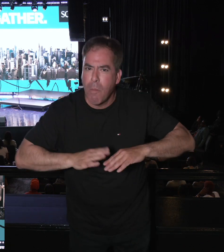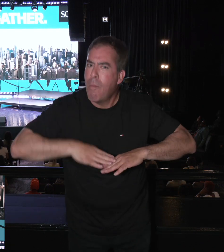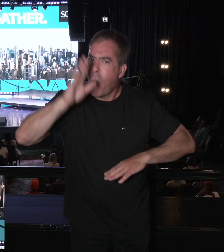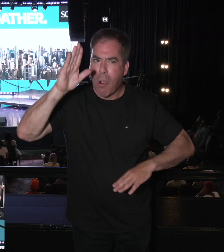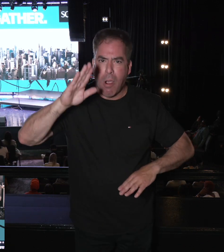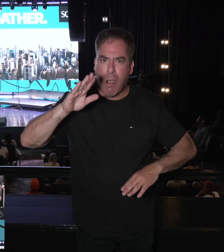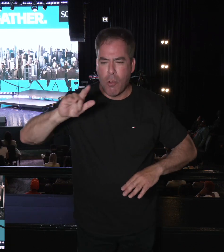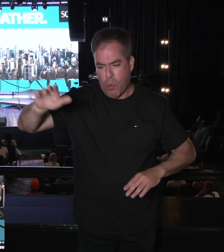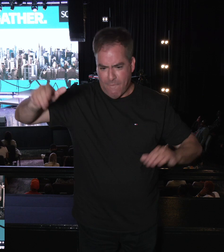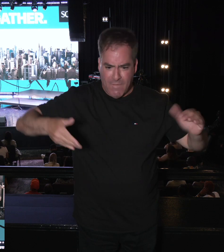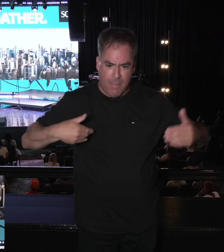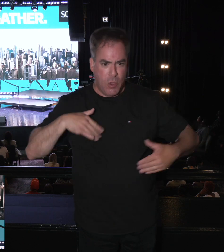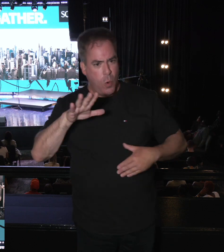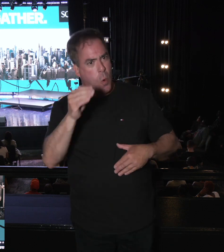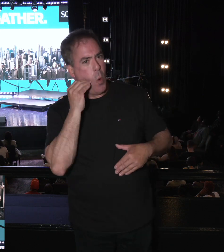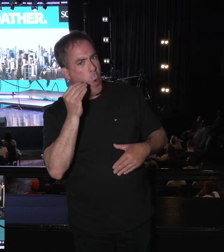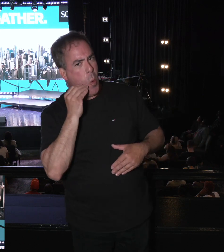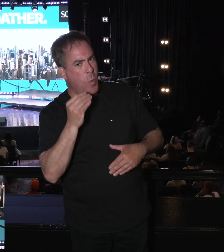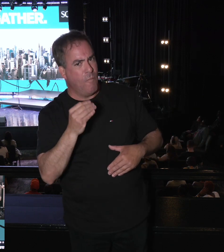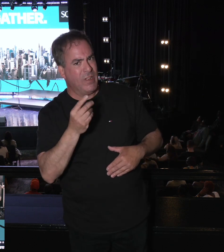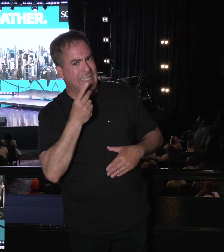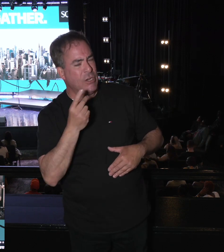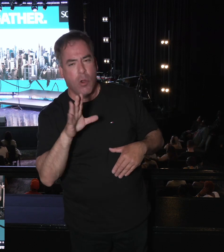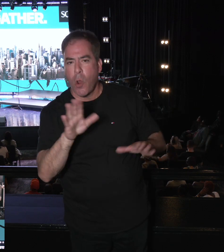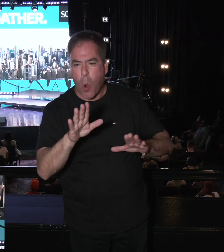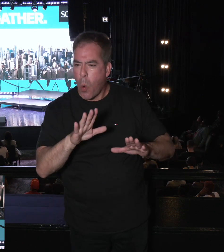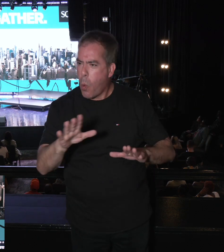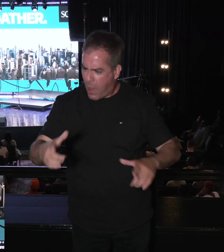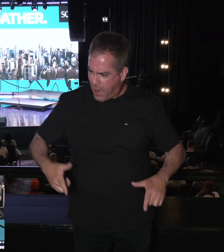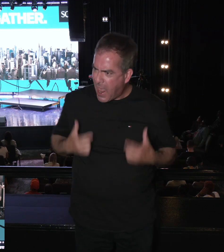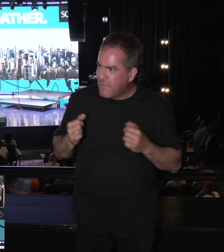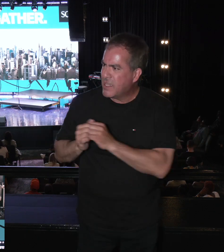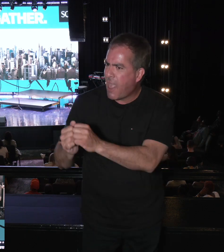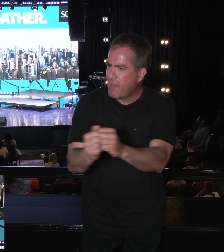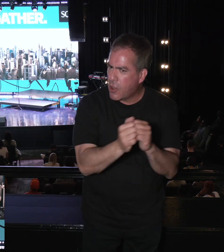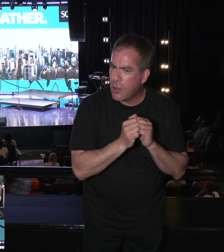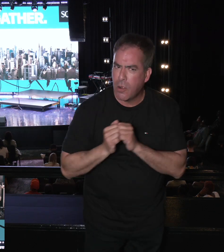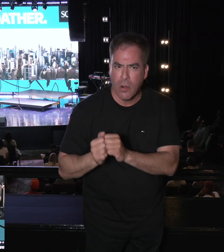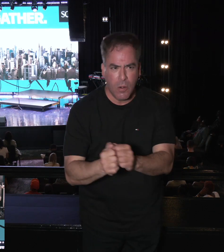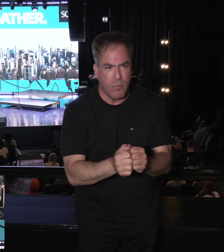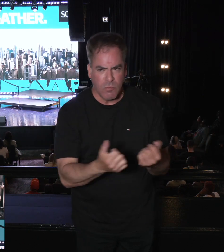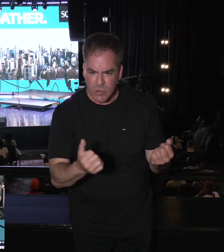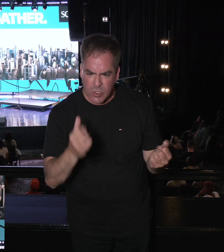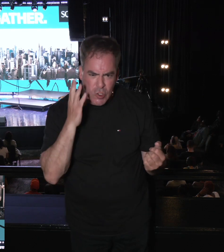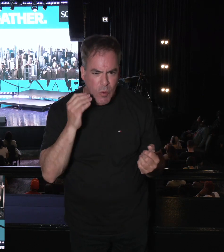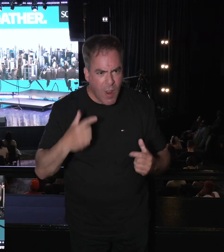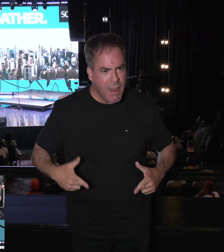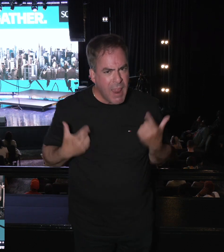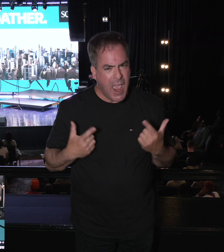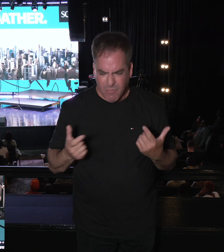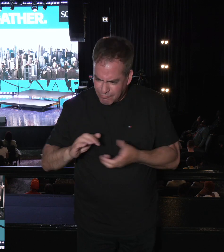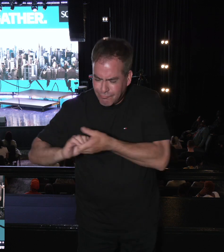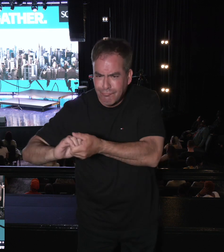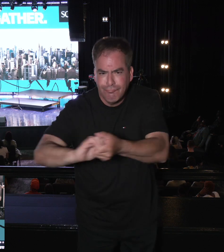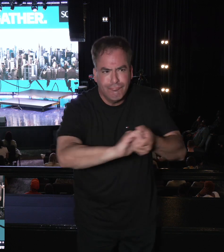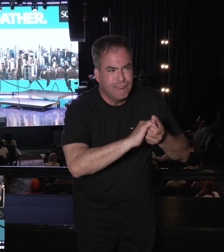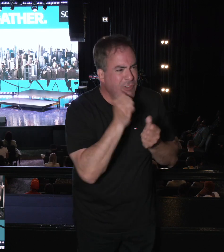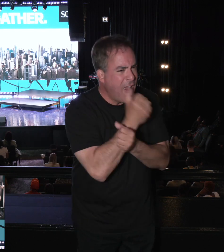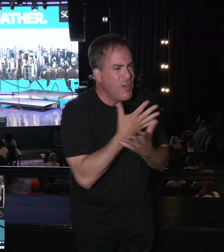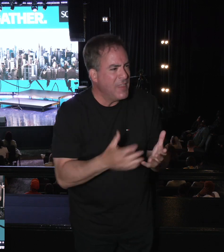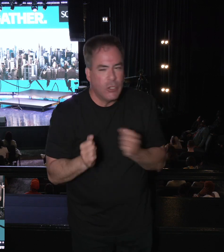over to your house for dinner. It's let's do life together. Let's walk this journey together. Let's like live together. Let's do